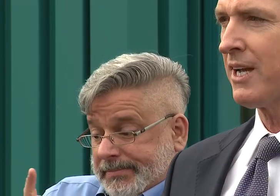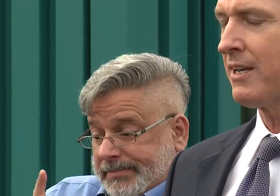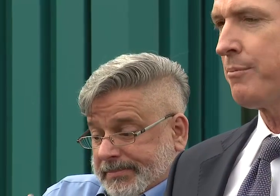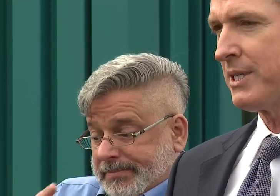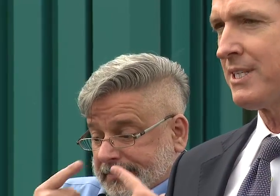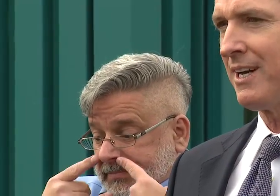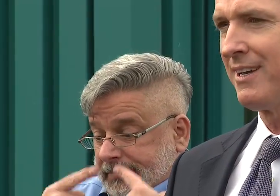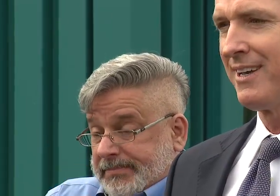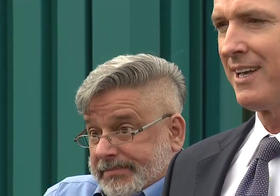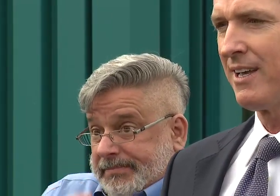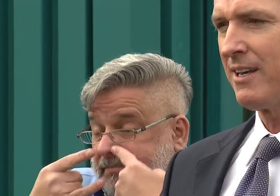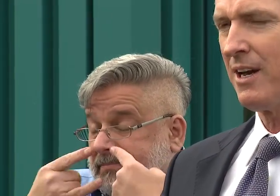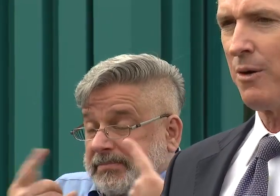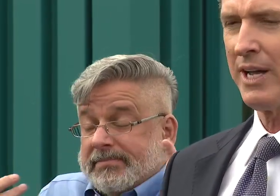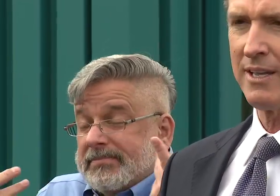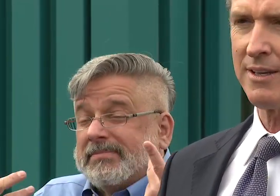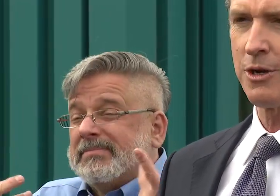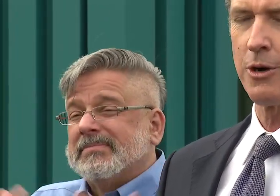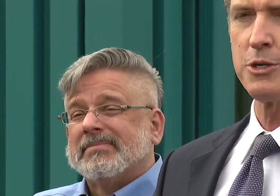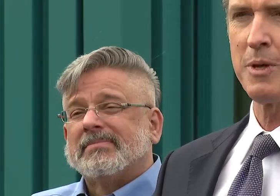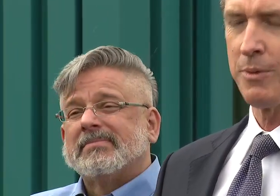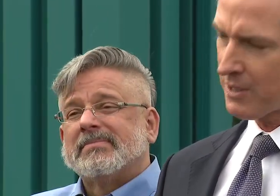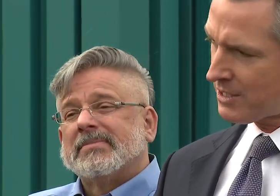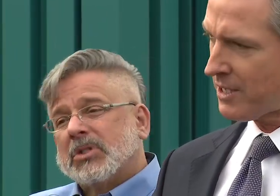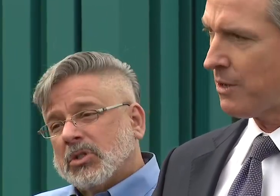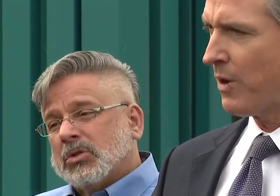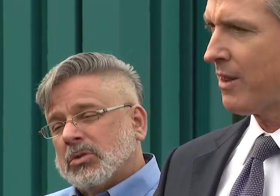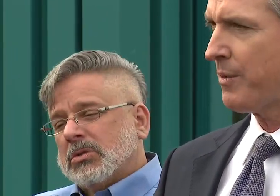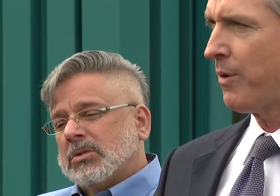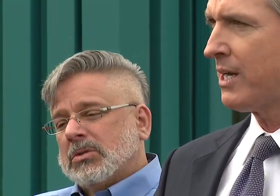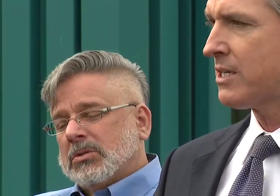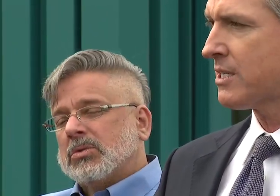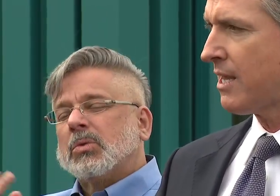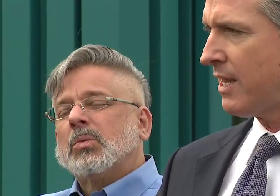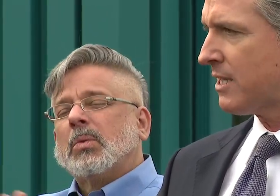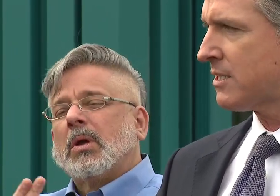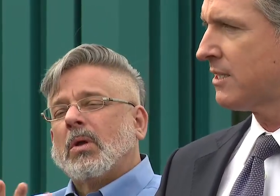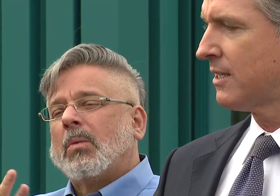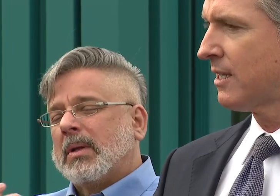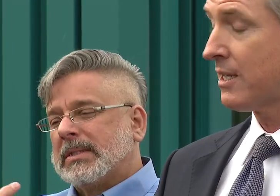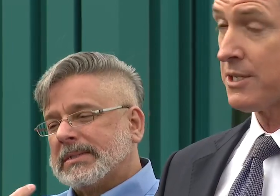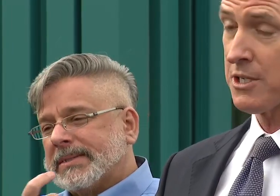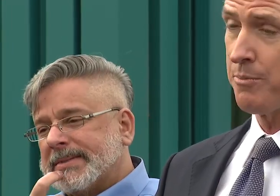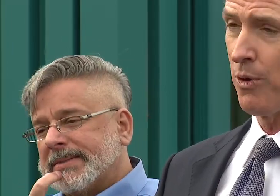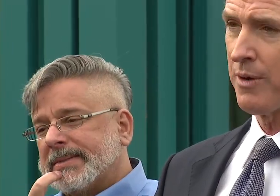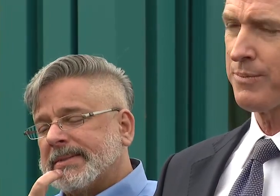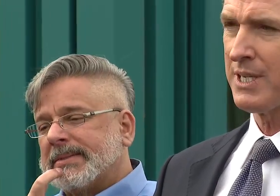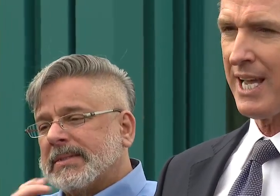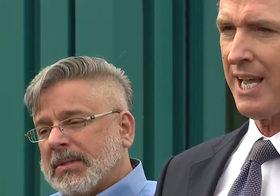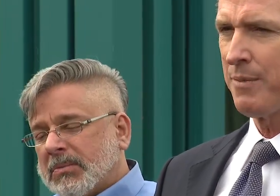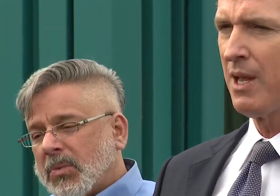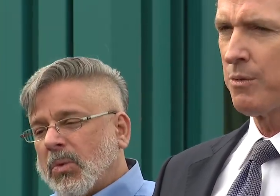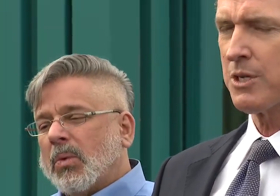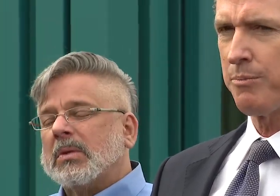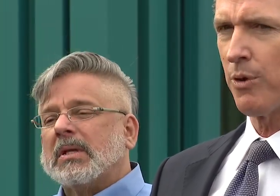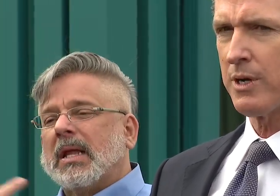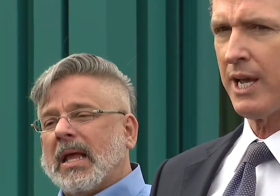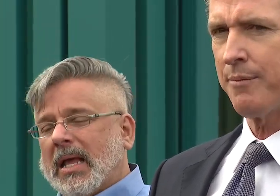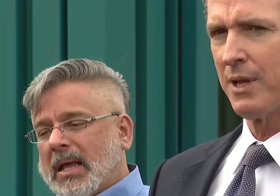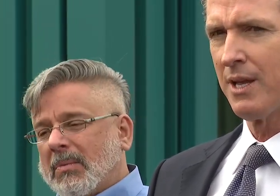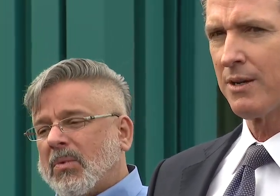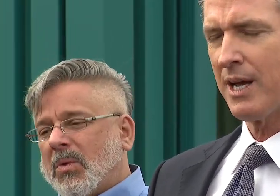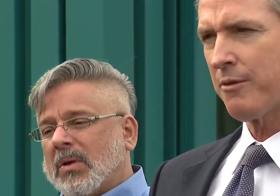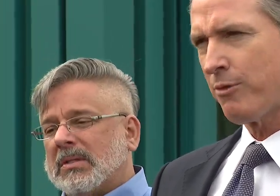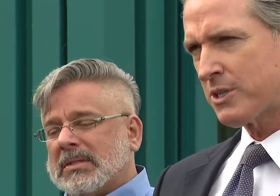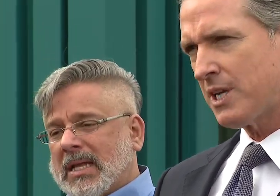brief second. But no, I encourage people to continue to wear them. I wanted to say this, because it's important. Today was an important